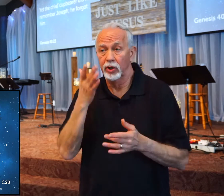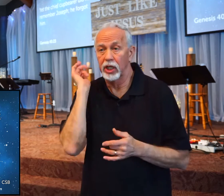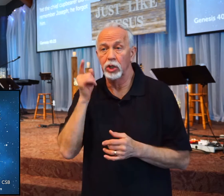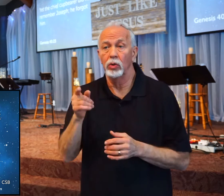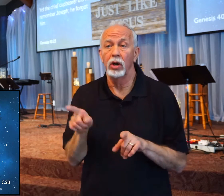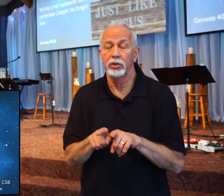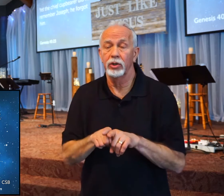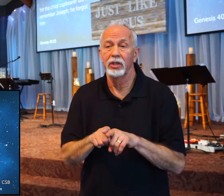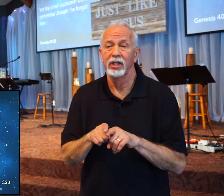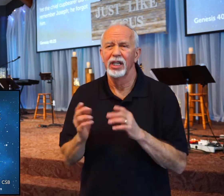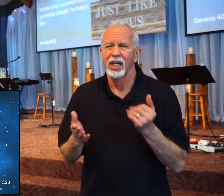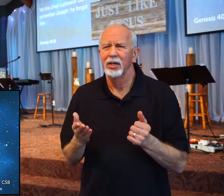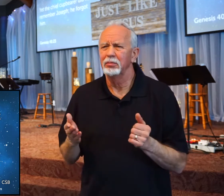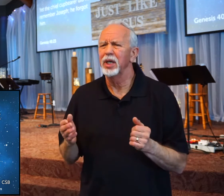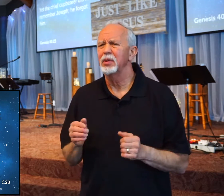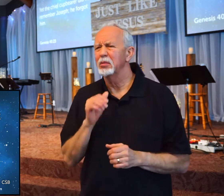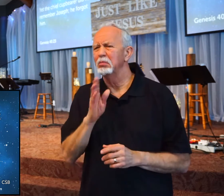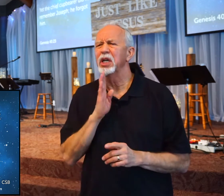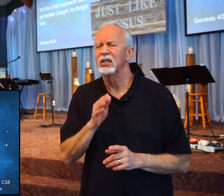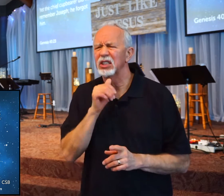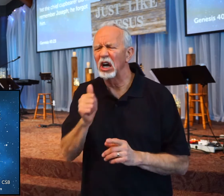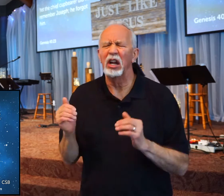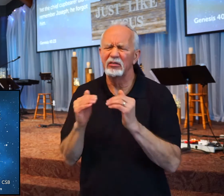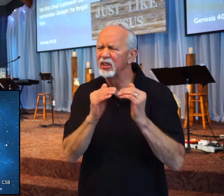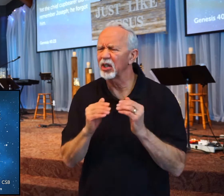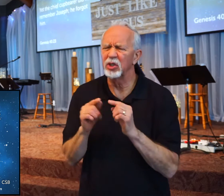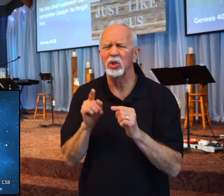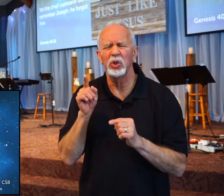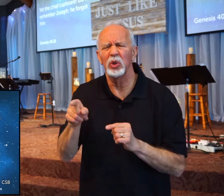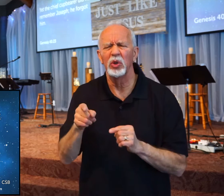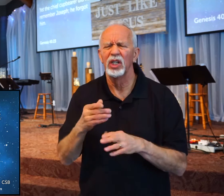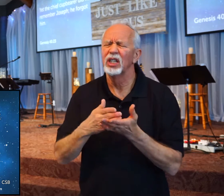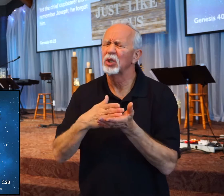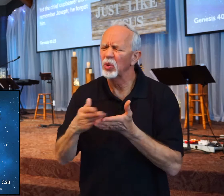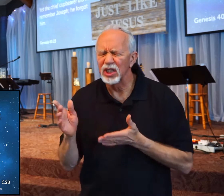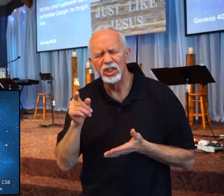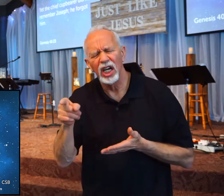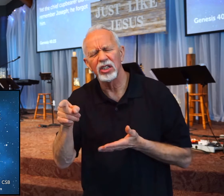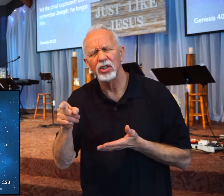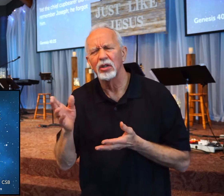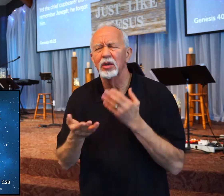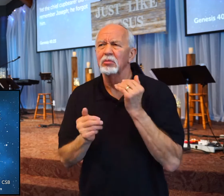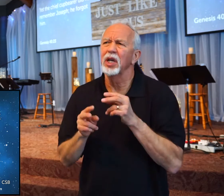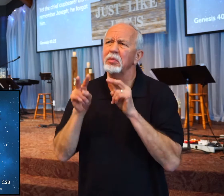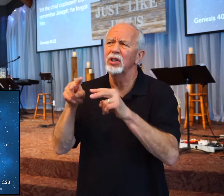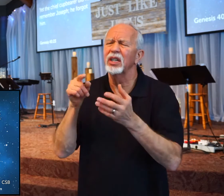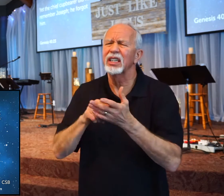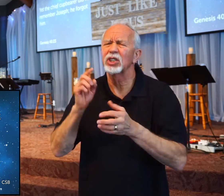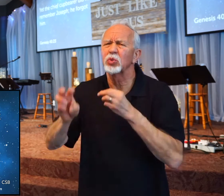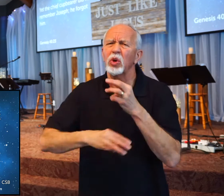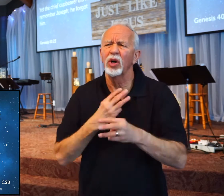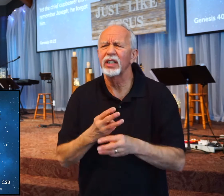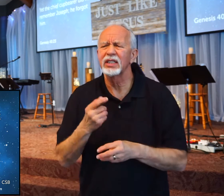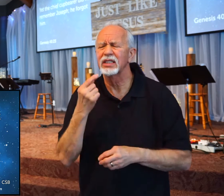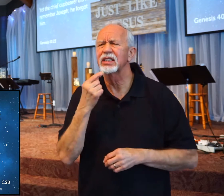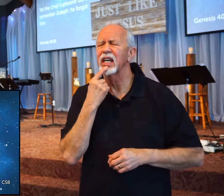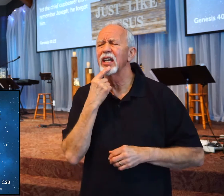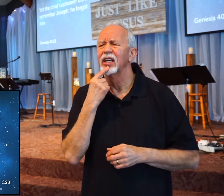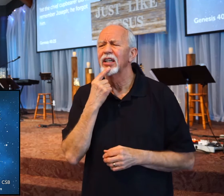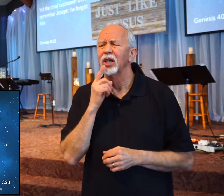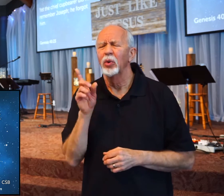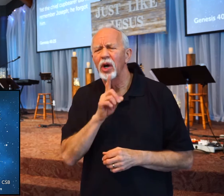And they may treat you unfairly. And they may even reject you. You may look at this world and you may say, "Where